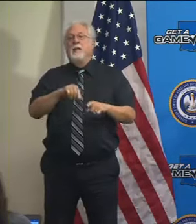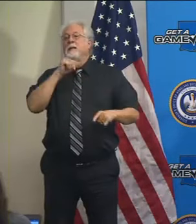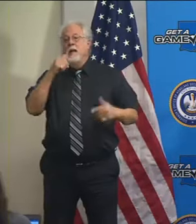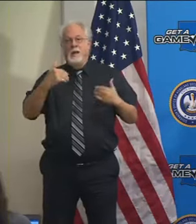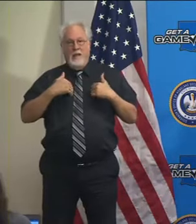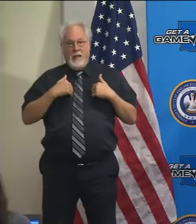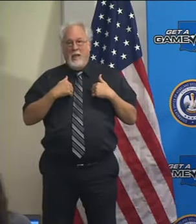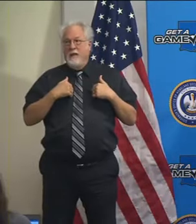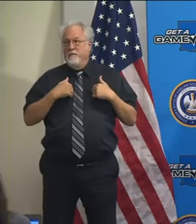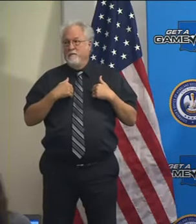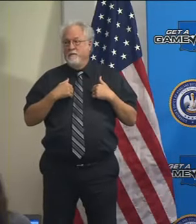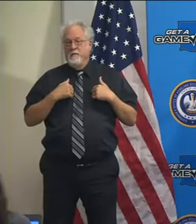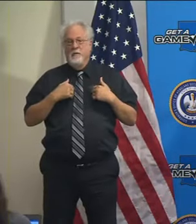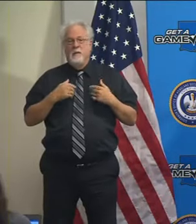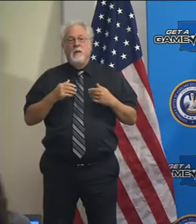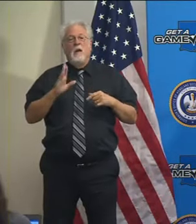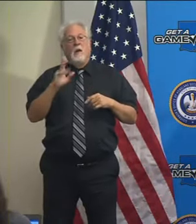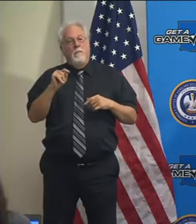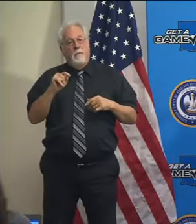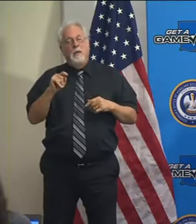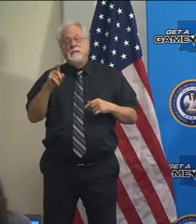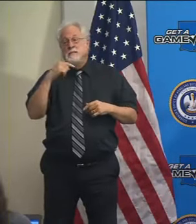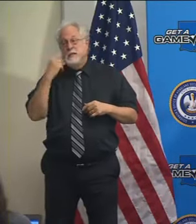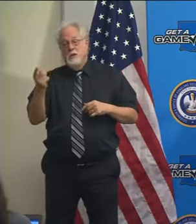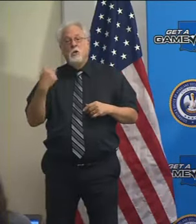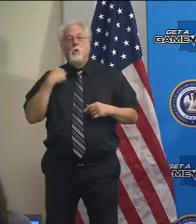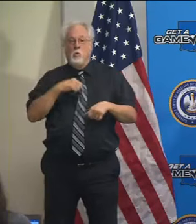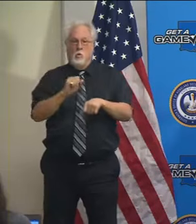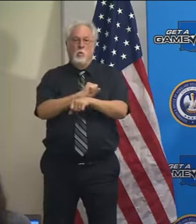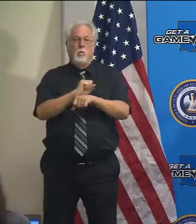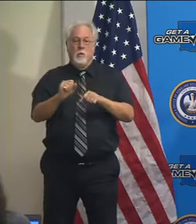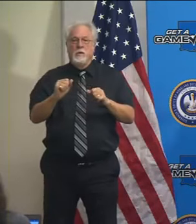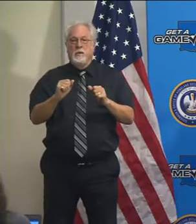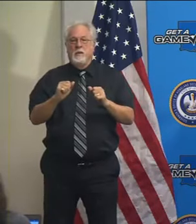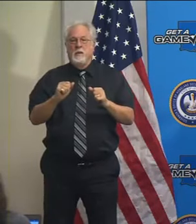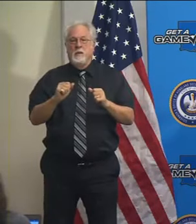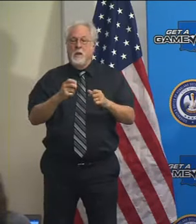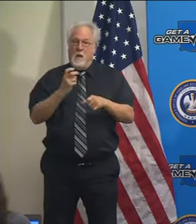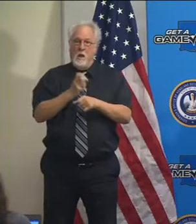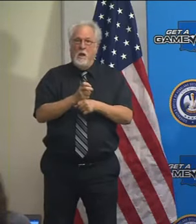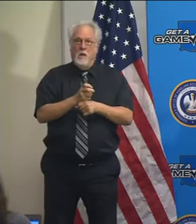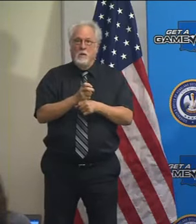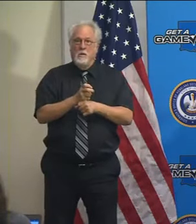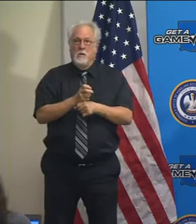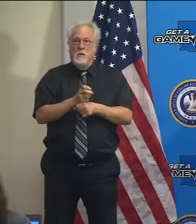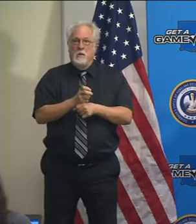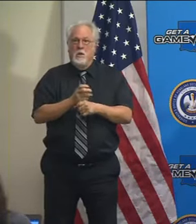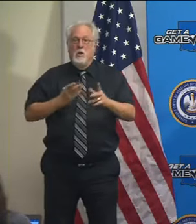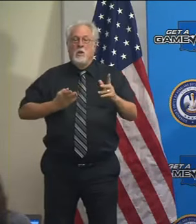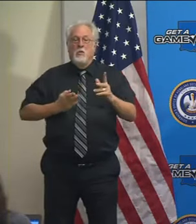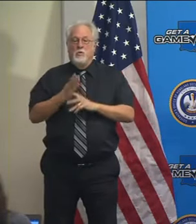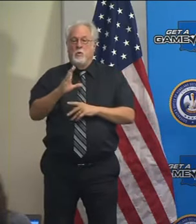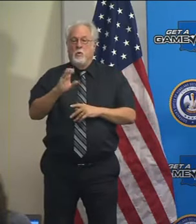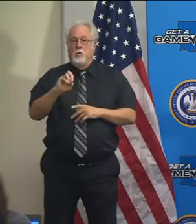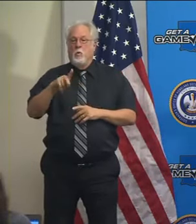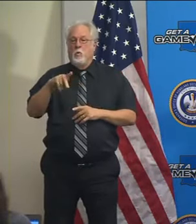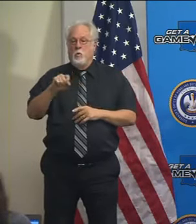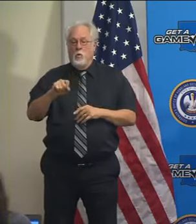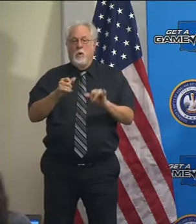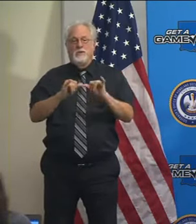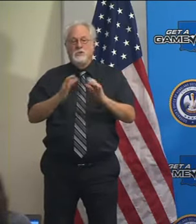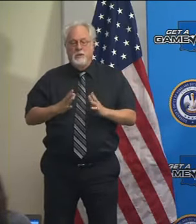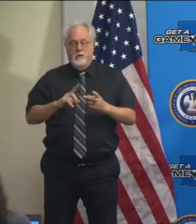in many, many cases. But I can tell you we're working extremely hard through the Corps of Engineers, through the